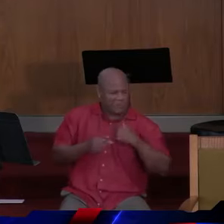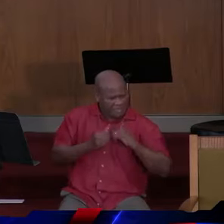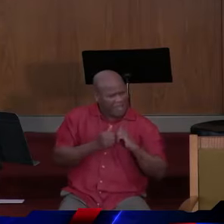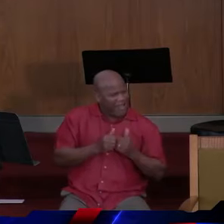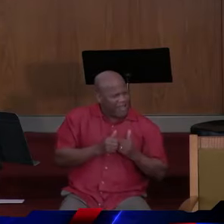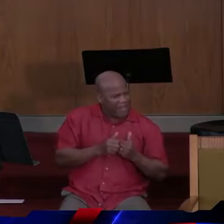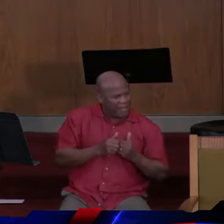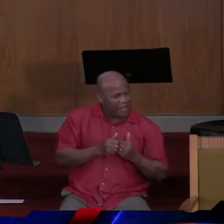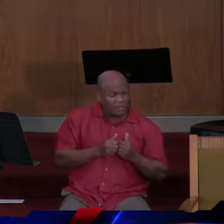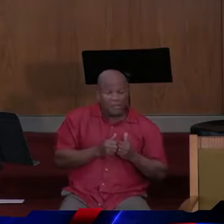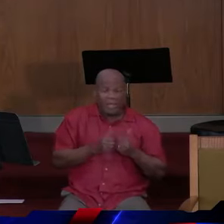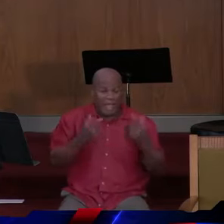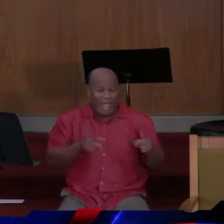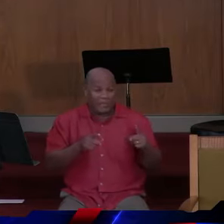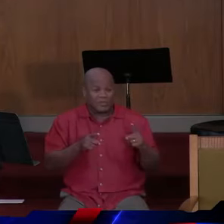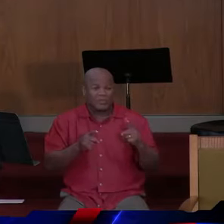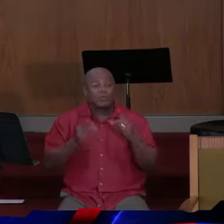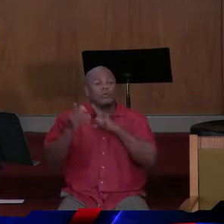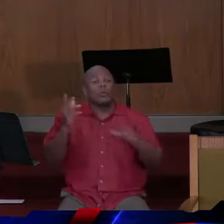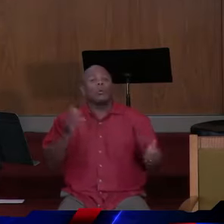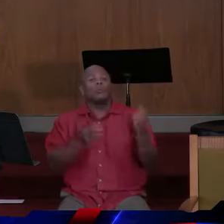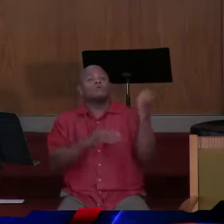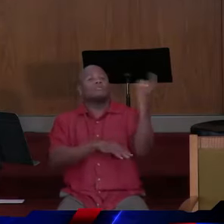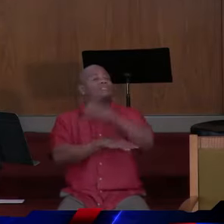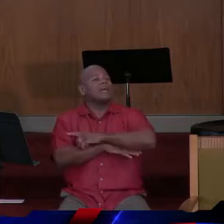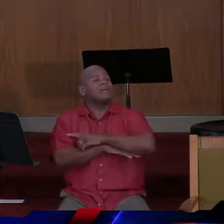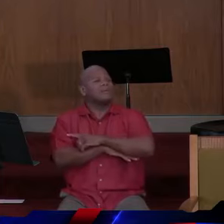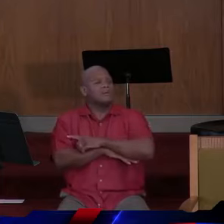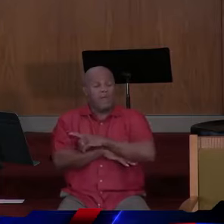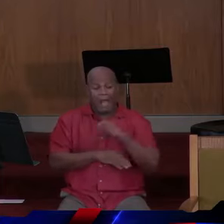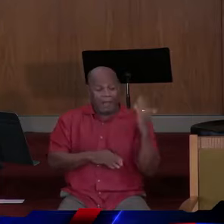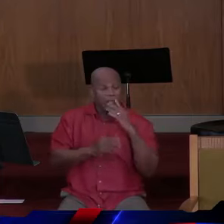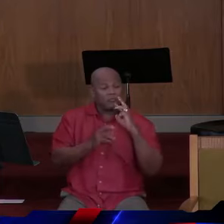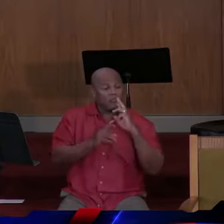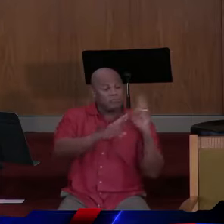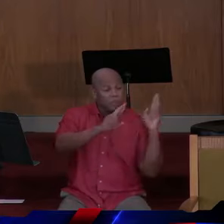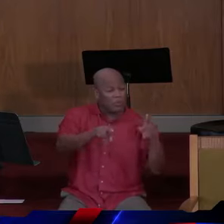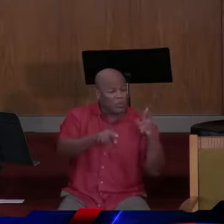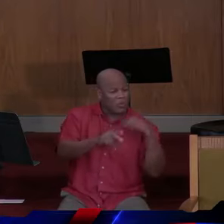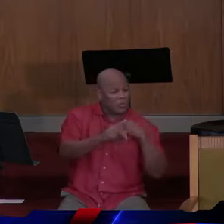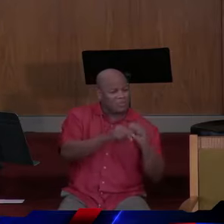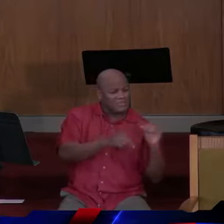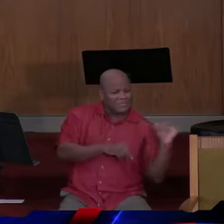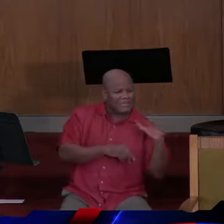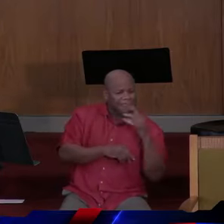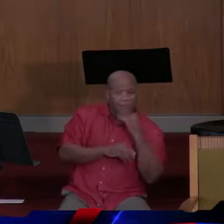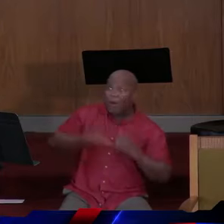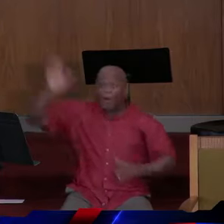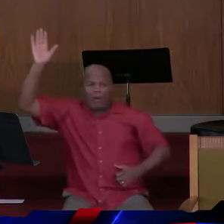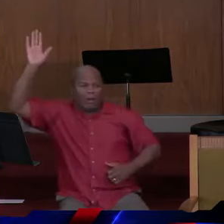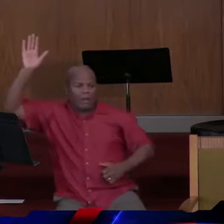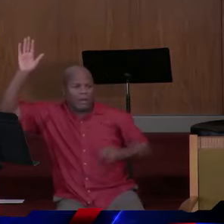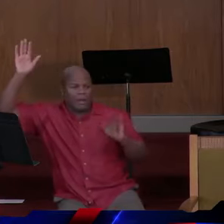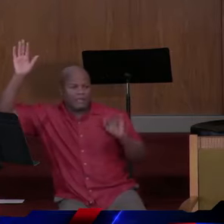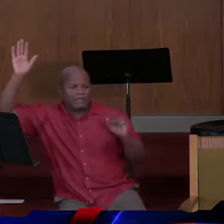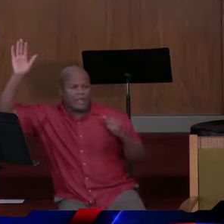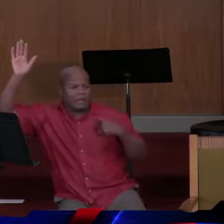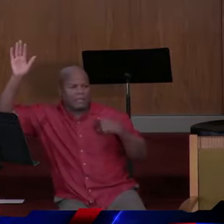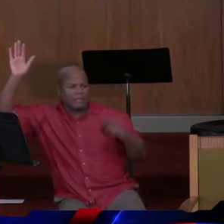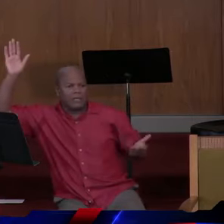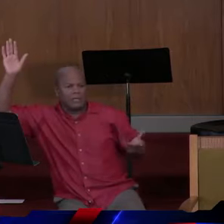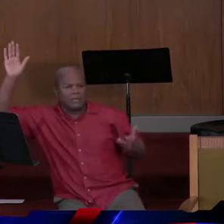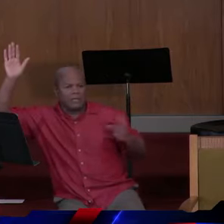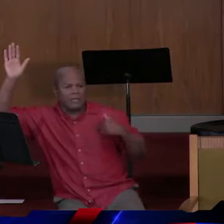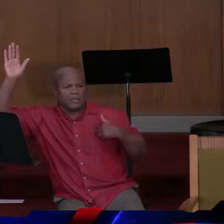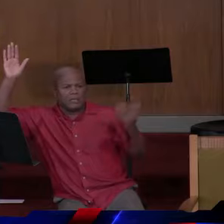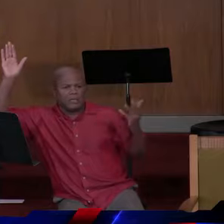present on the Lord's day. The Lord said, who will believe our report? Who shall I send? Isaiah said, here am